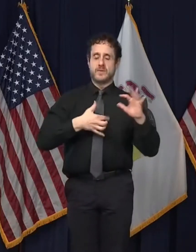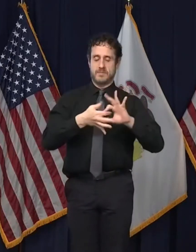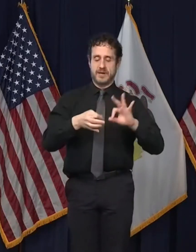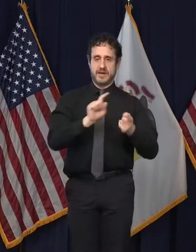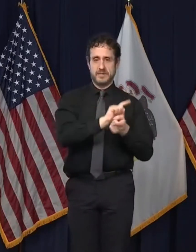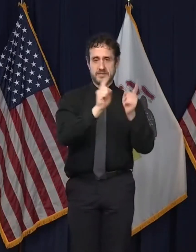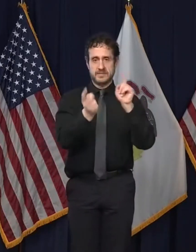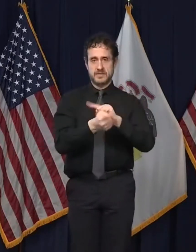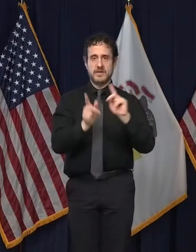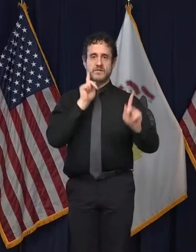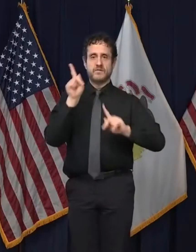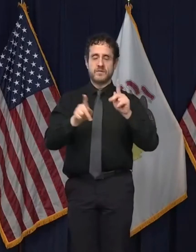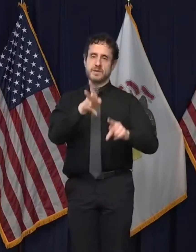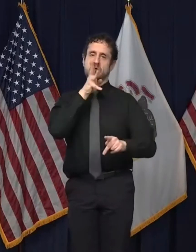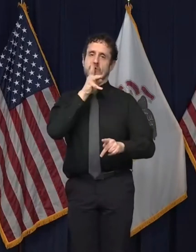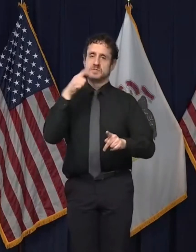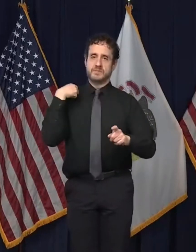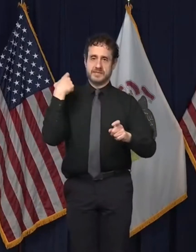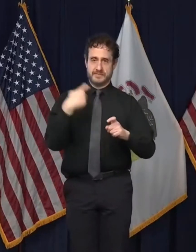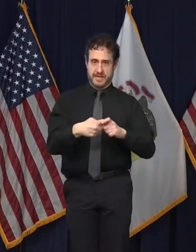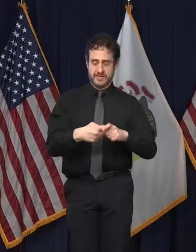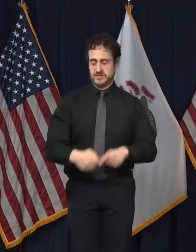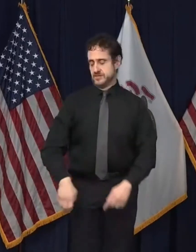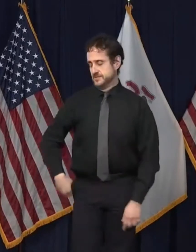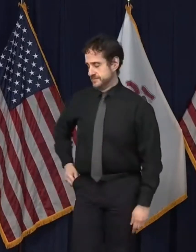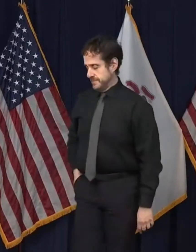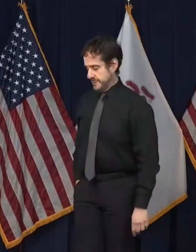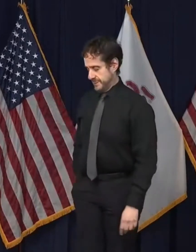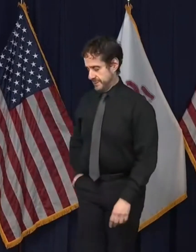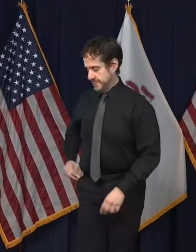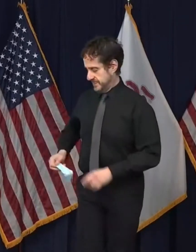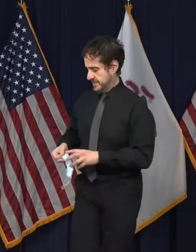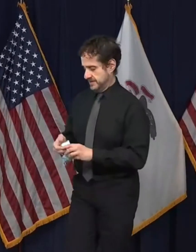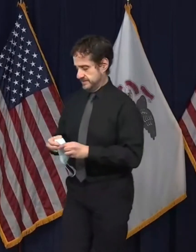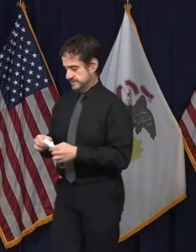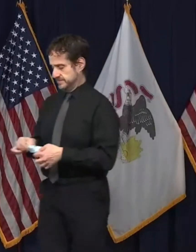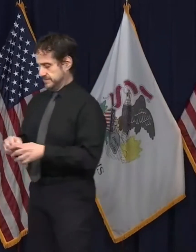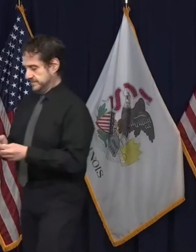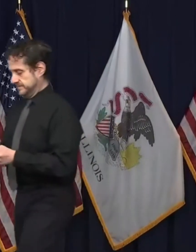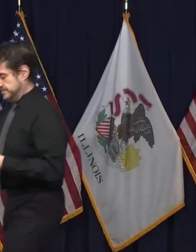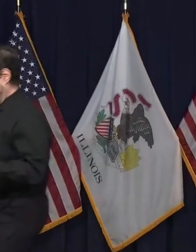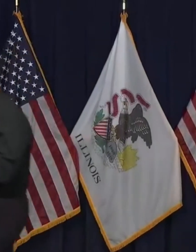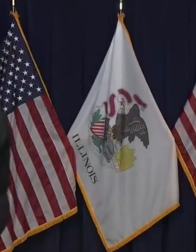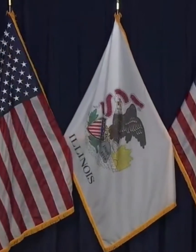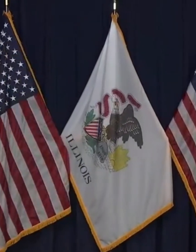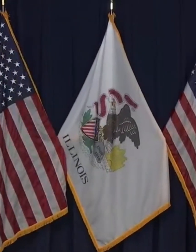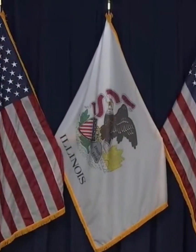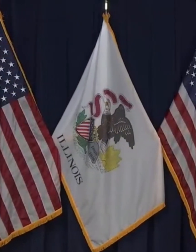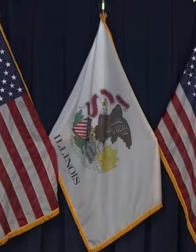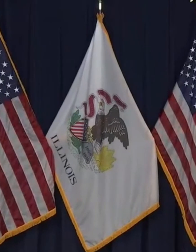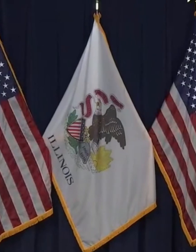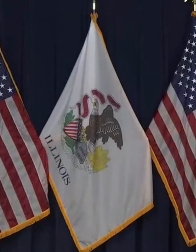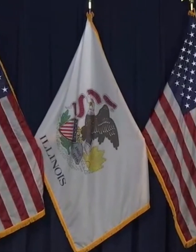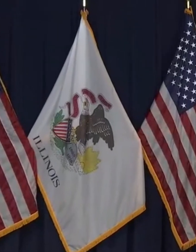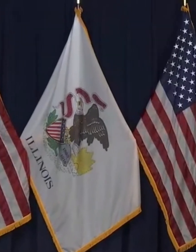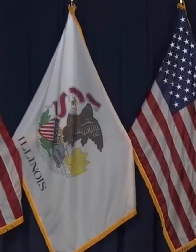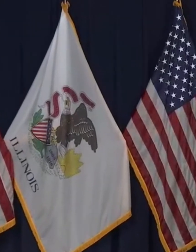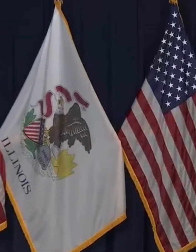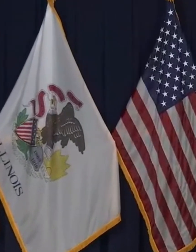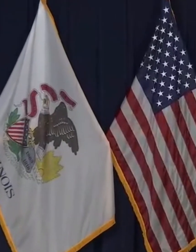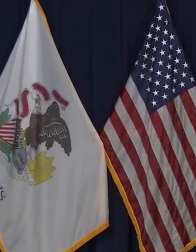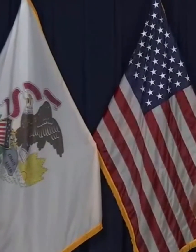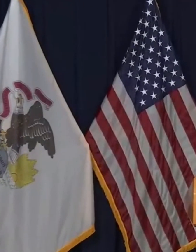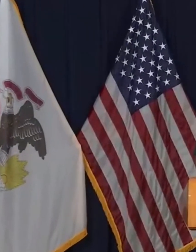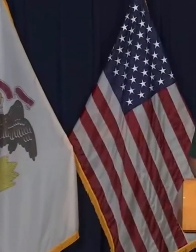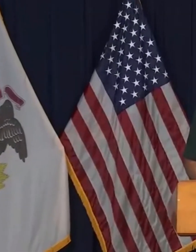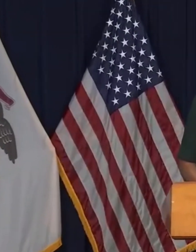Gracias, Señora Bonnie Blue, por su decisión a promover la ciencia y a ayudarnos a terminar esta